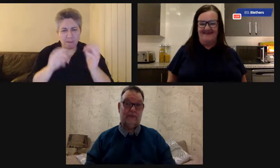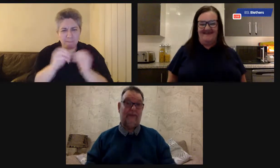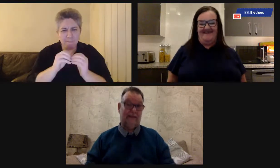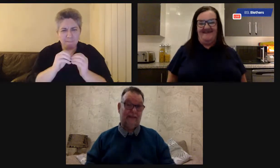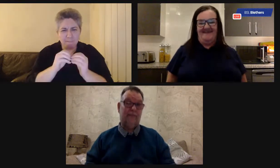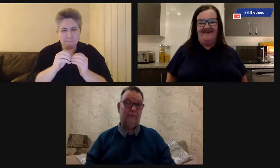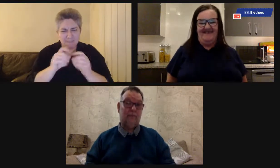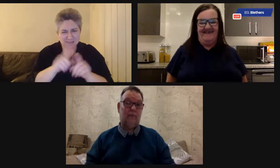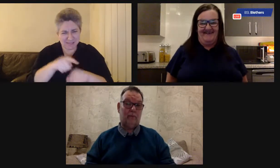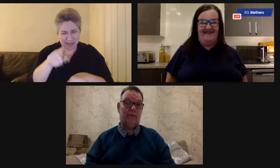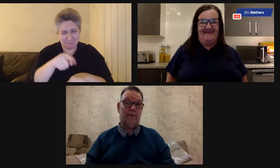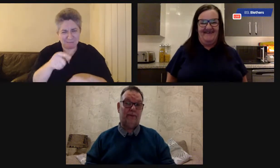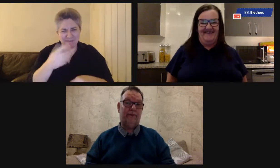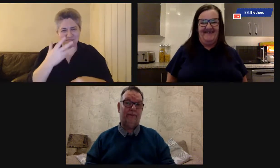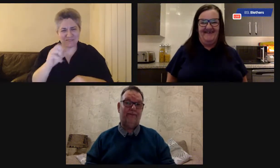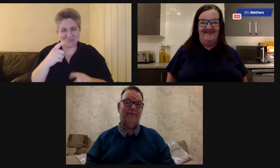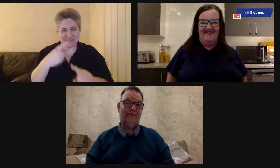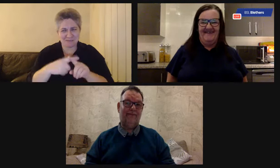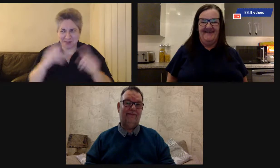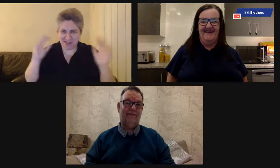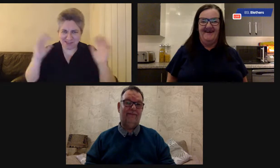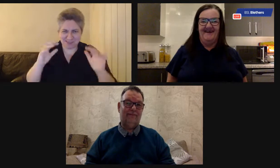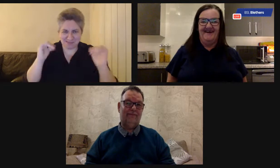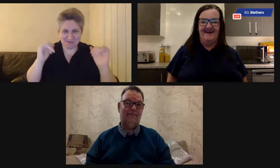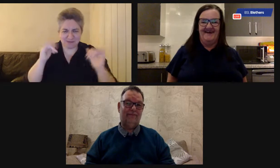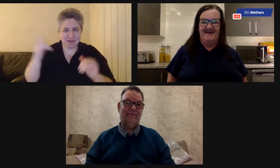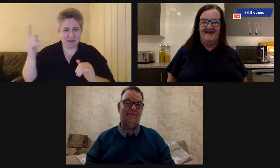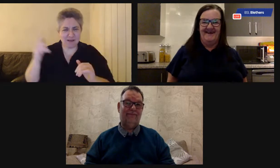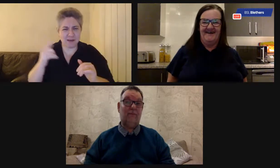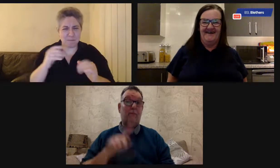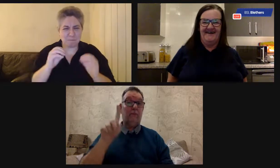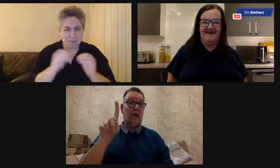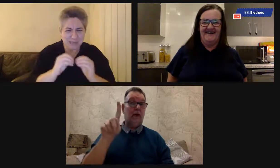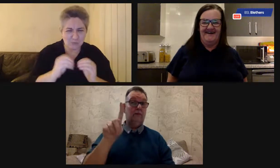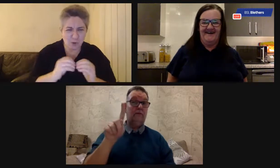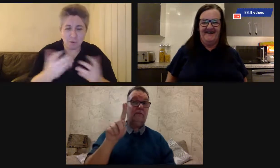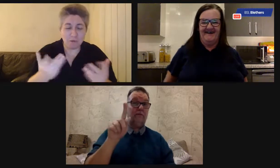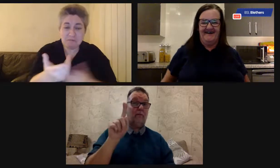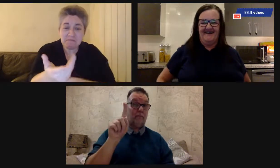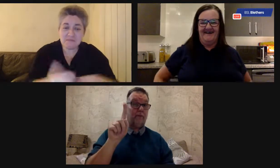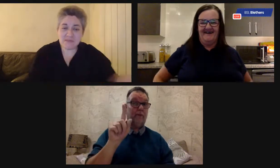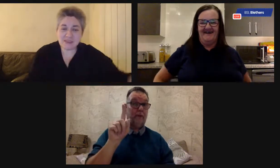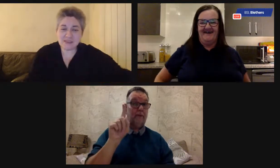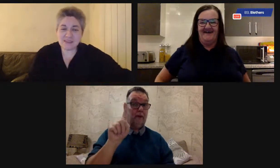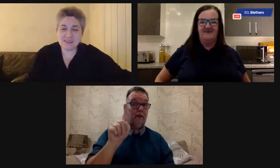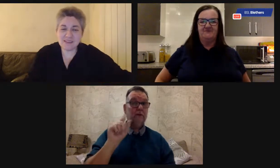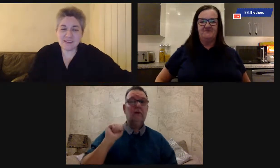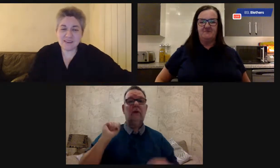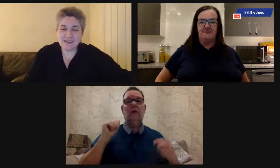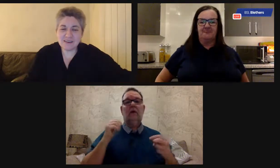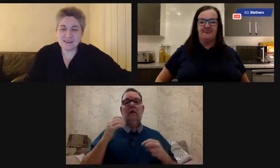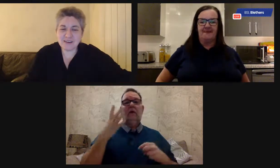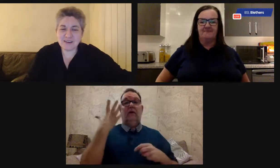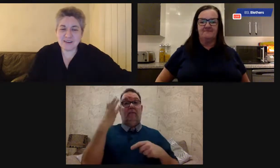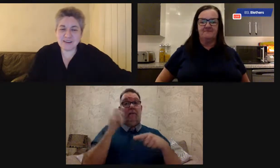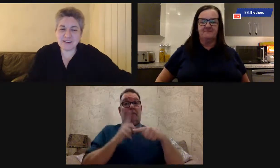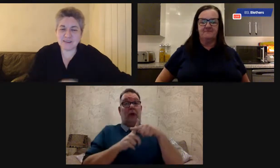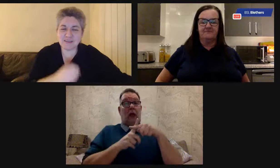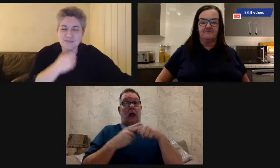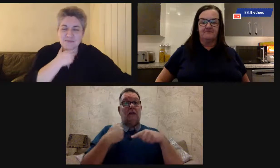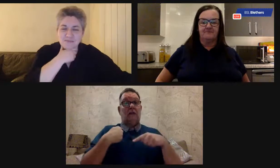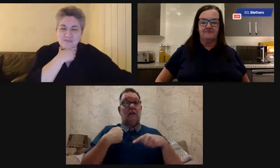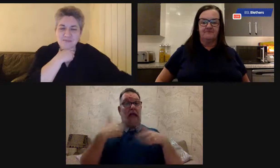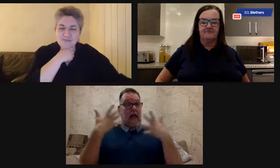things. Do you remember years ago the youth had a kind of 18 to 30 club? This almost sounds like the 50 plus club